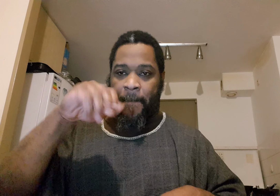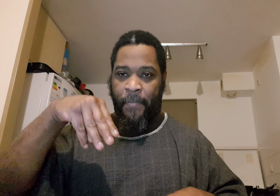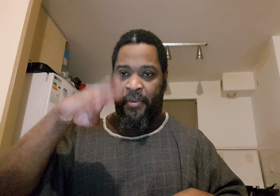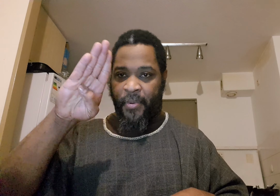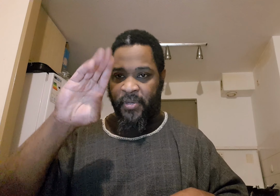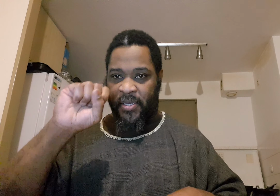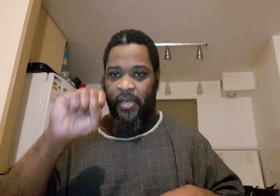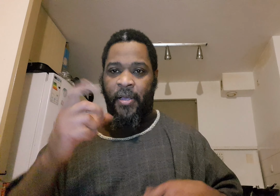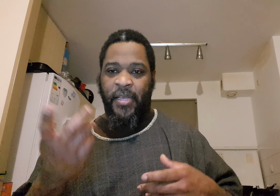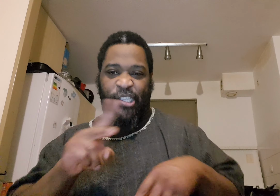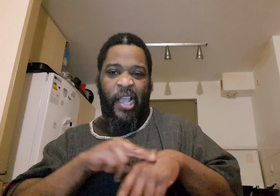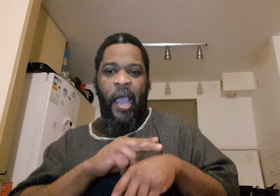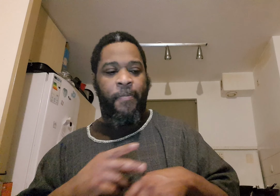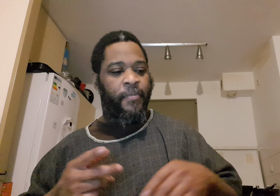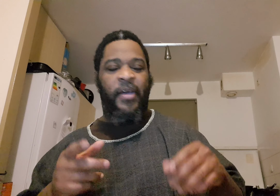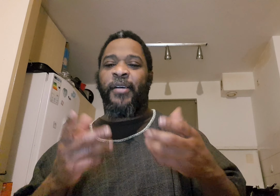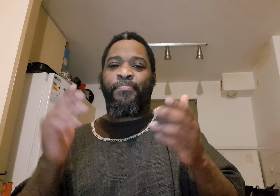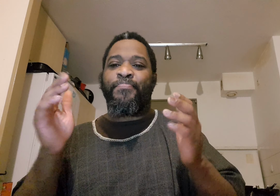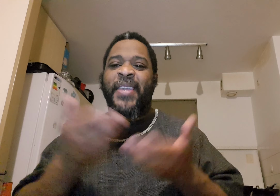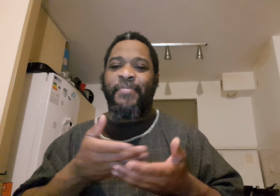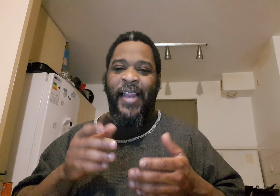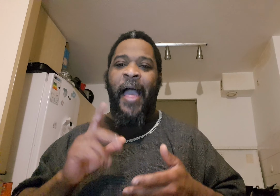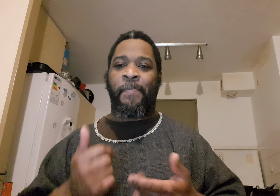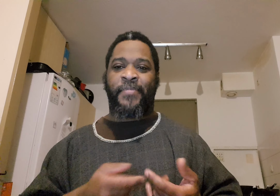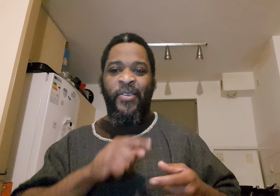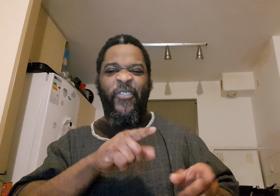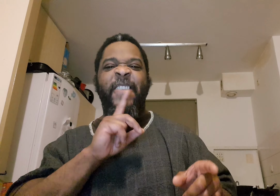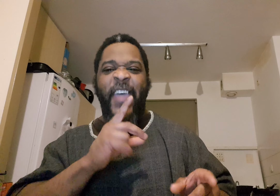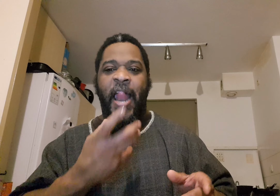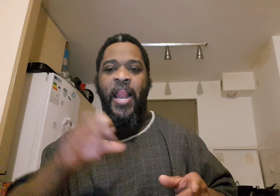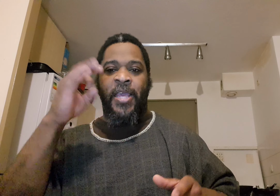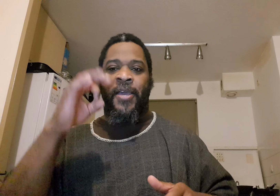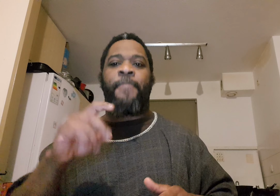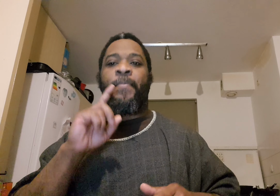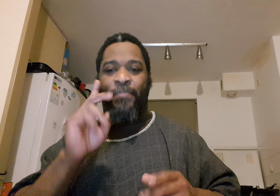Sklamp. Ich kann ein Bildlamp wieder leer.